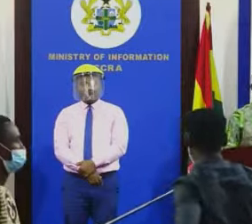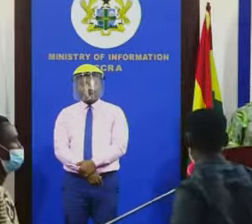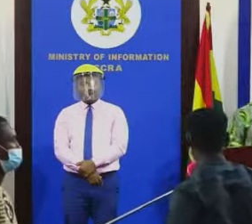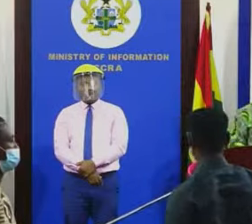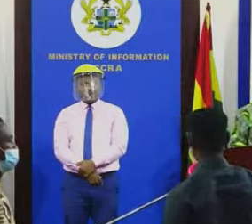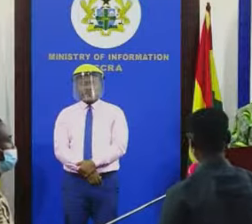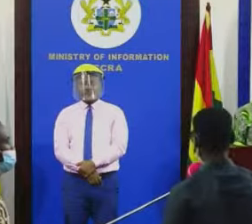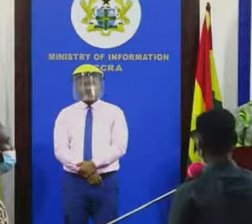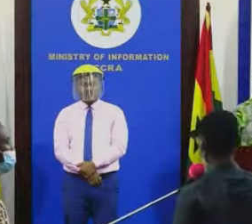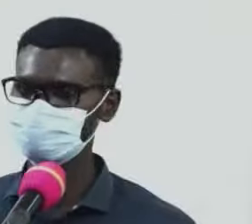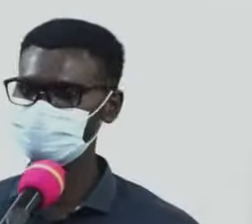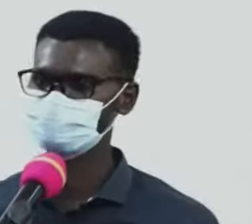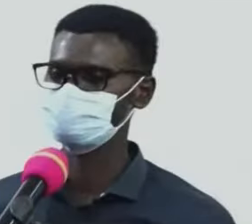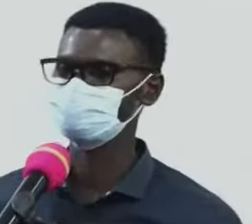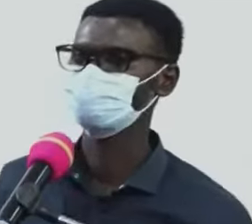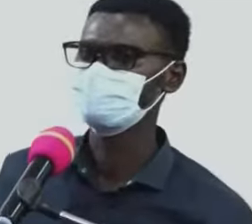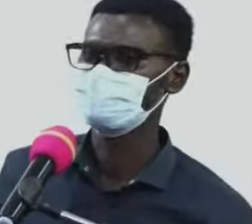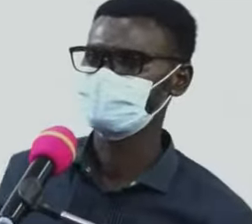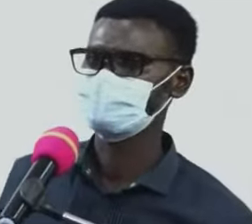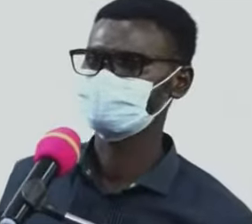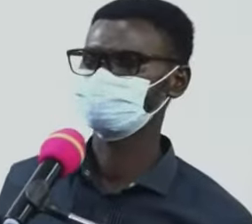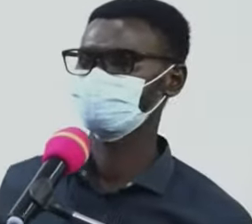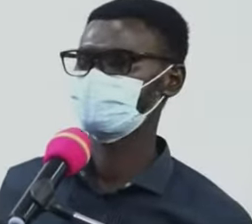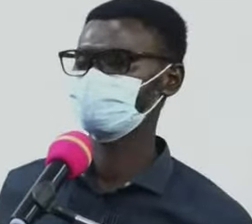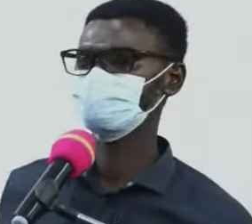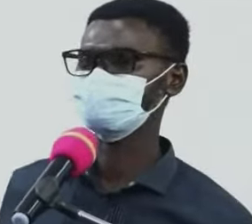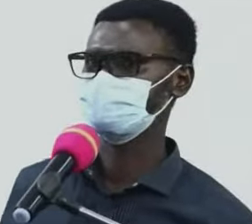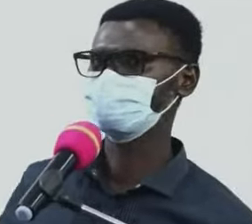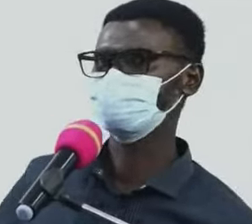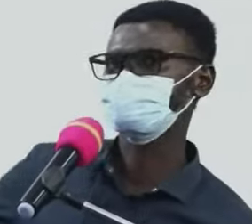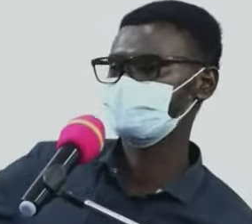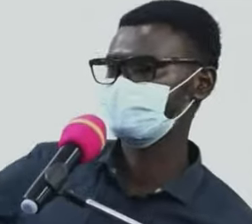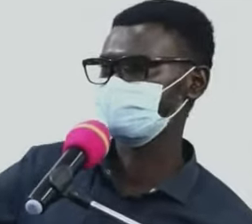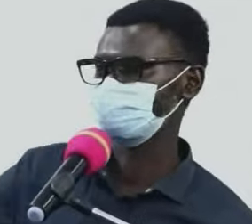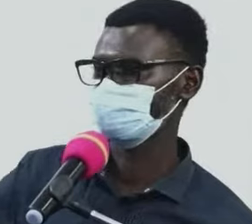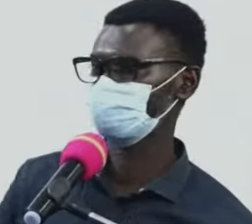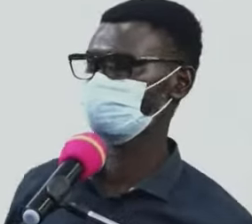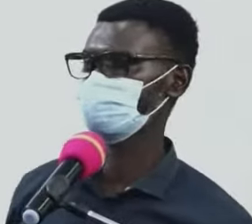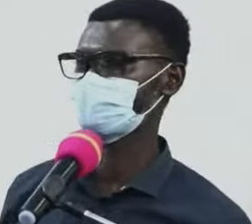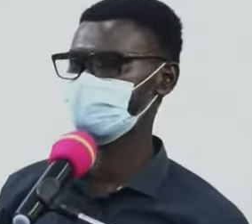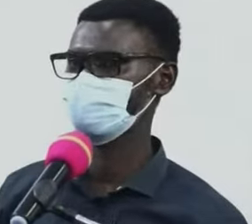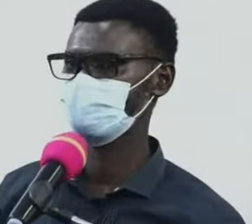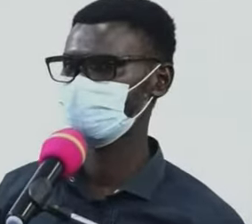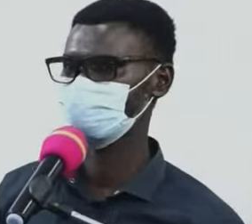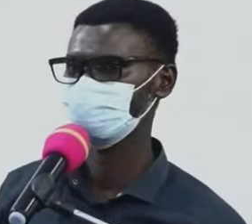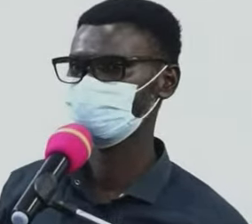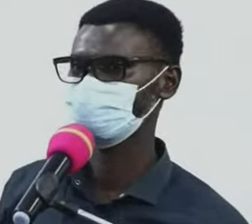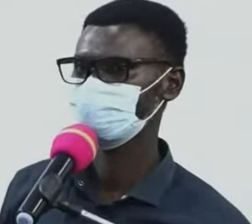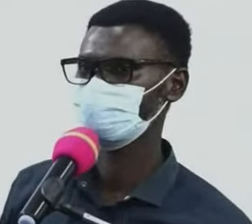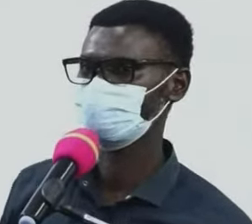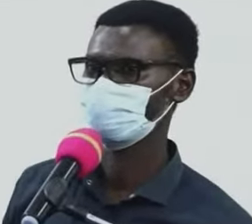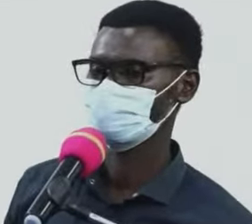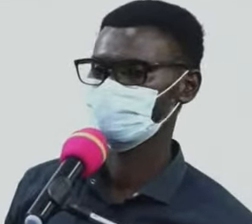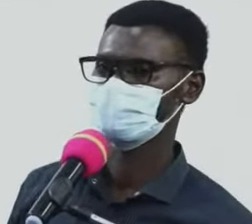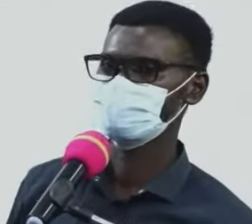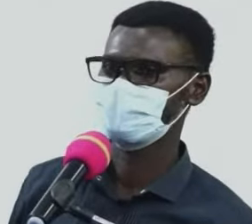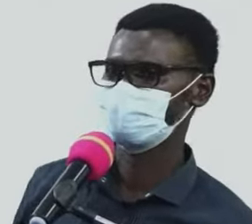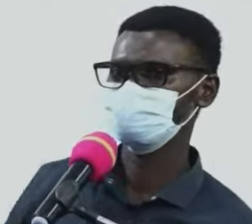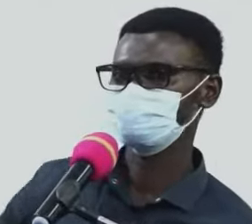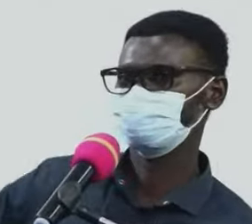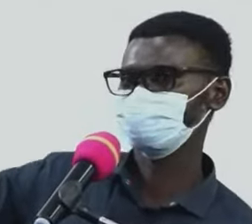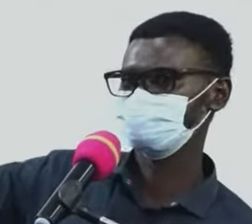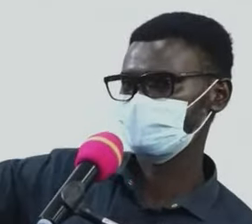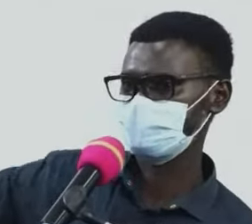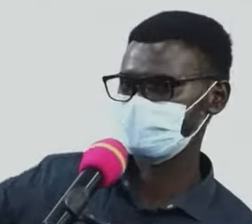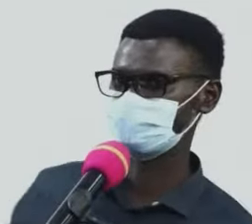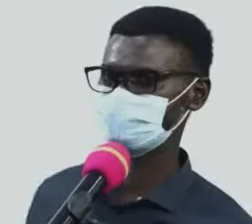Good morning, Honorable. My name is Al-Hassan Membasir. Along the from which media house? Marhaba FM. Marhaba. Yeah.